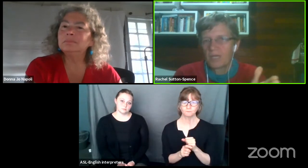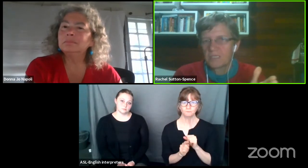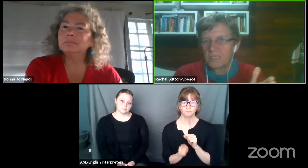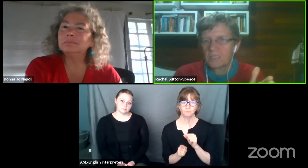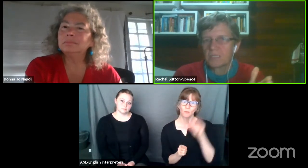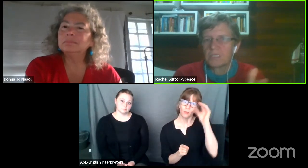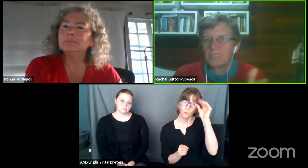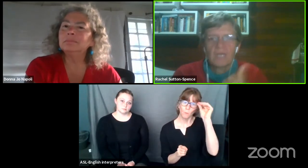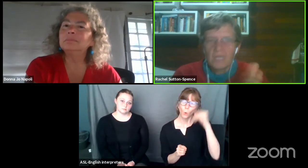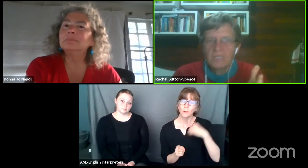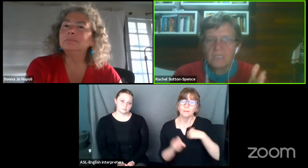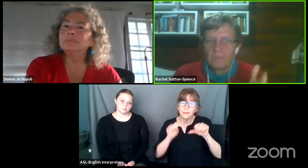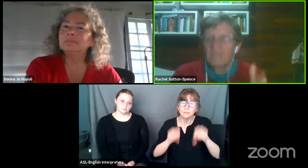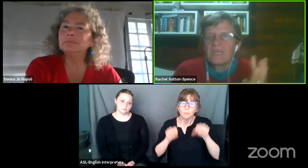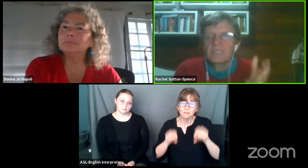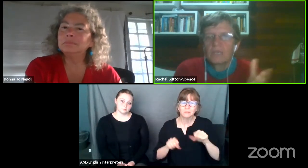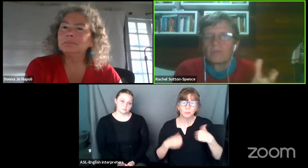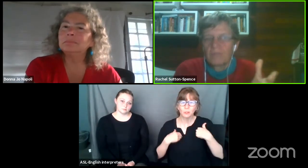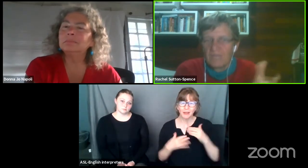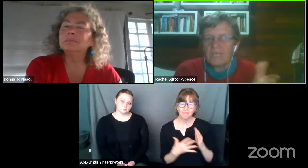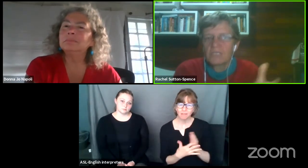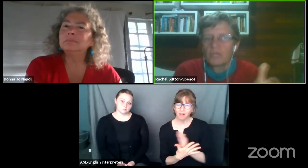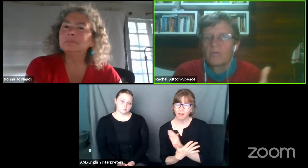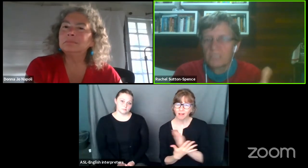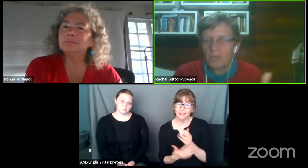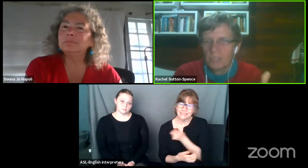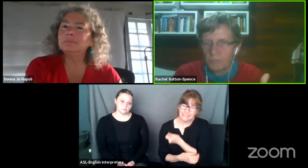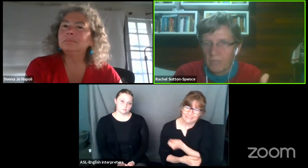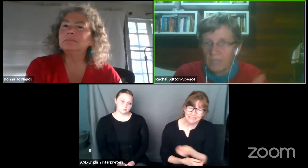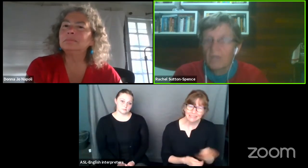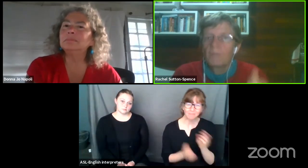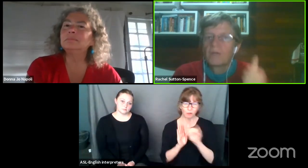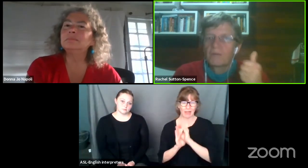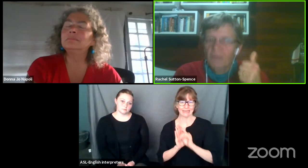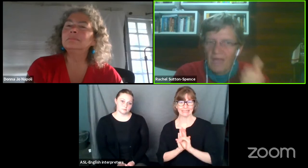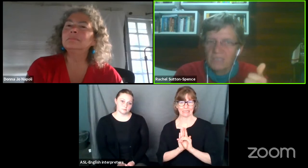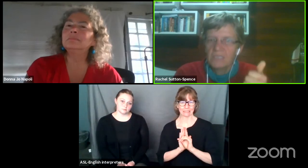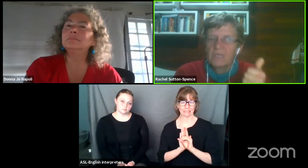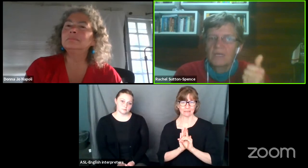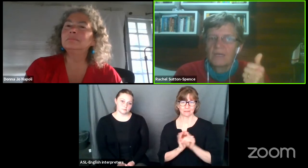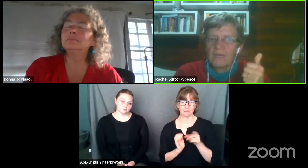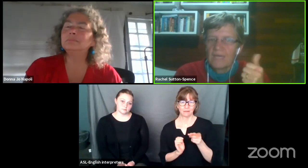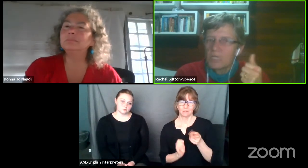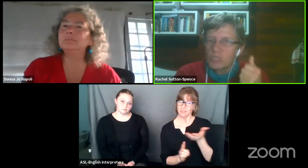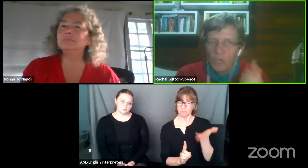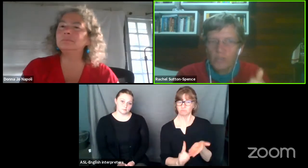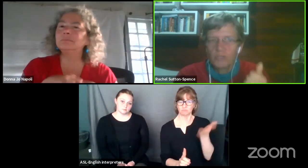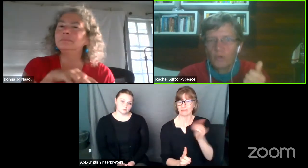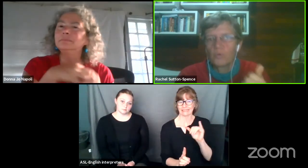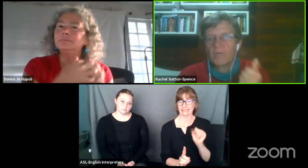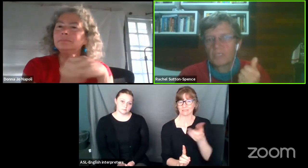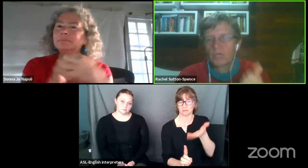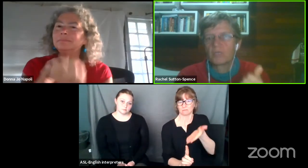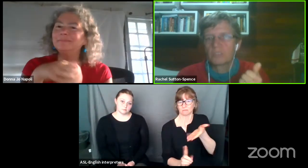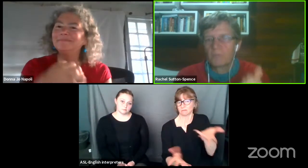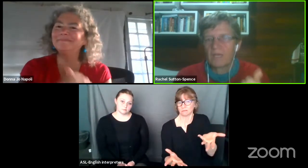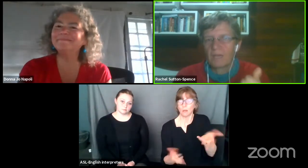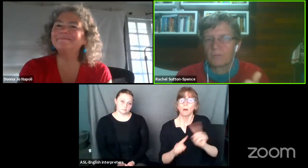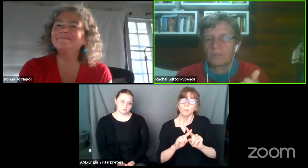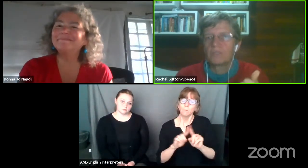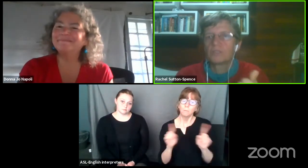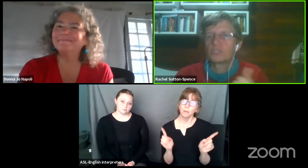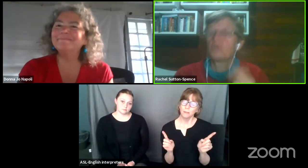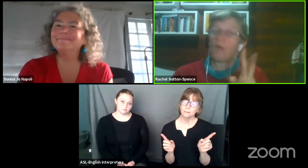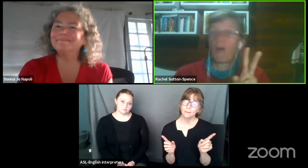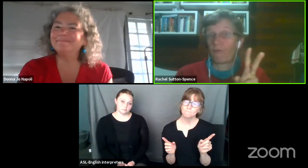multiple identities. He is who he's going to be, but that he is not always going to be